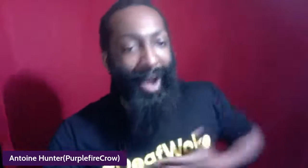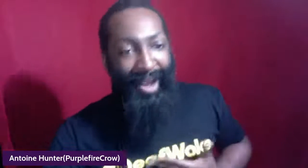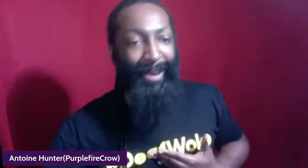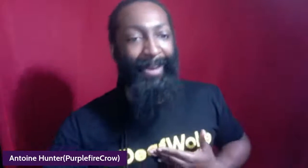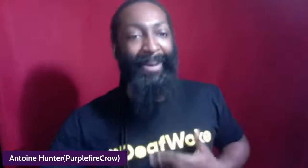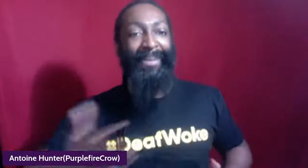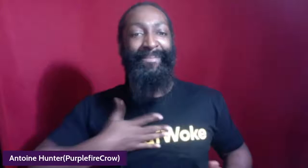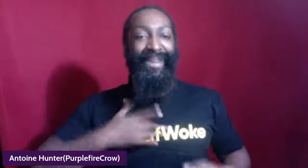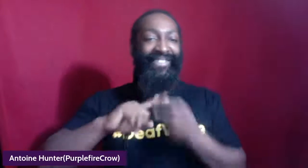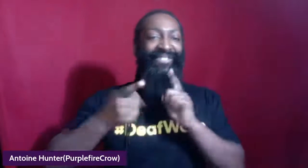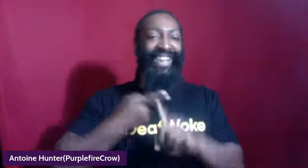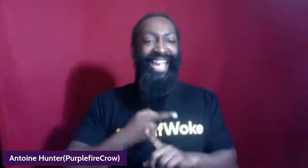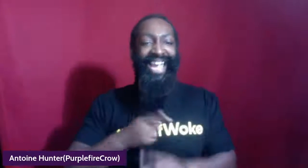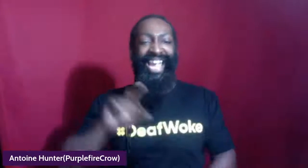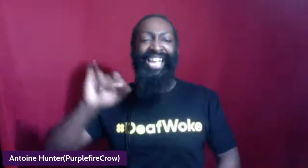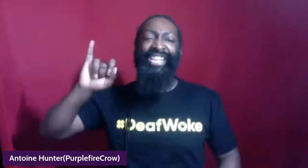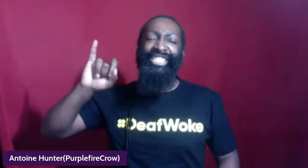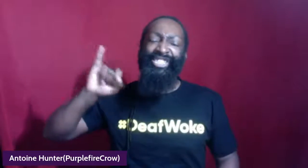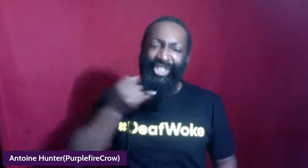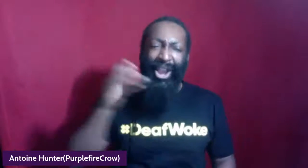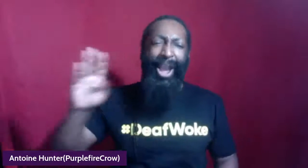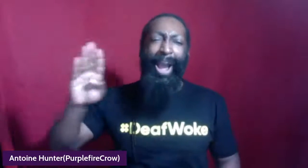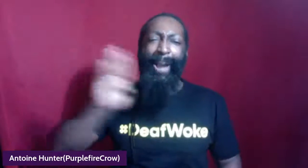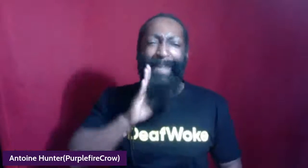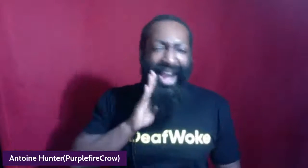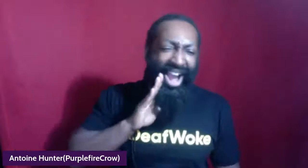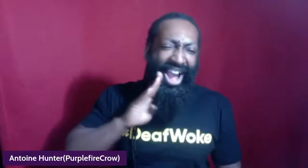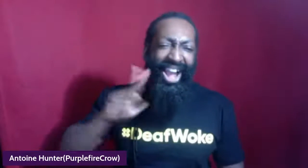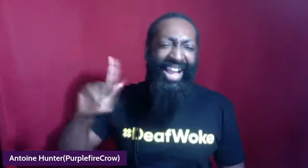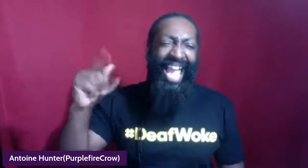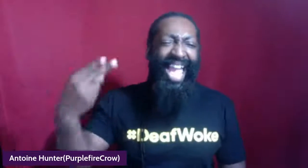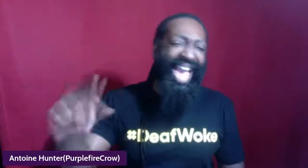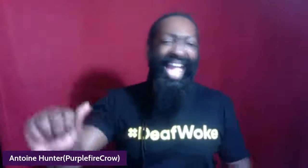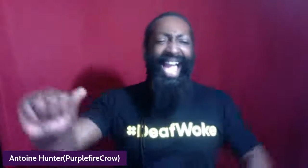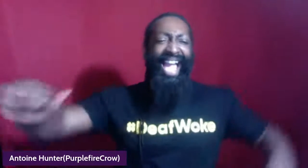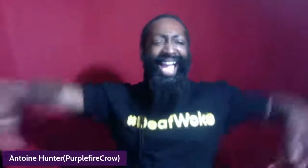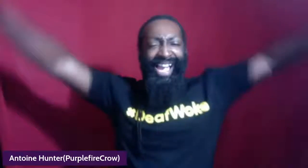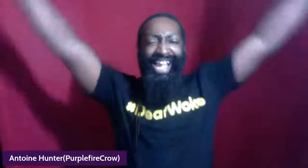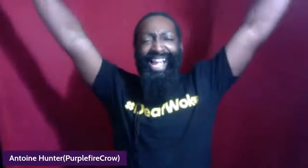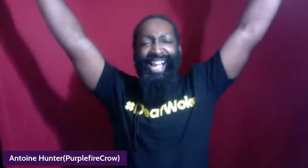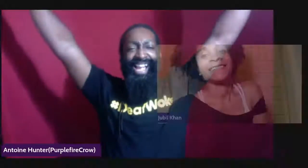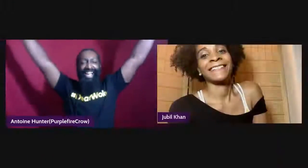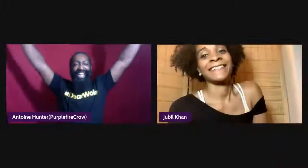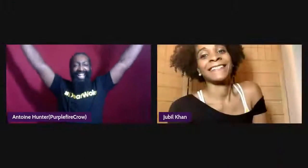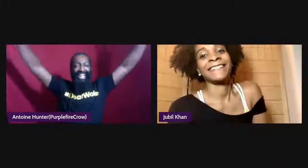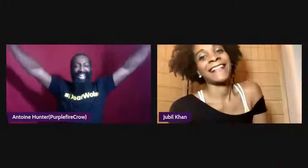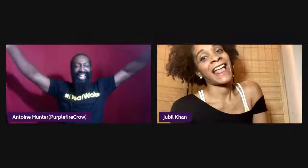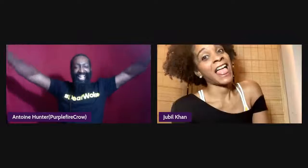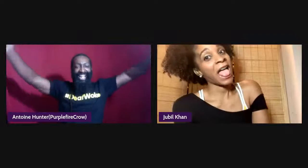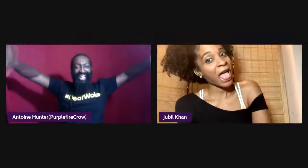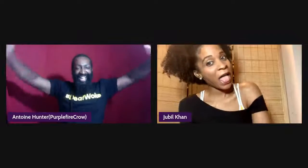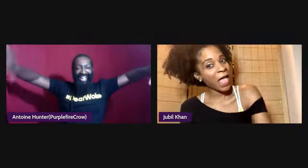fun chat. So welcome, my friend, Jubil